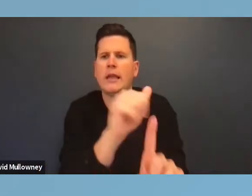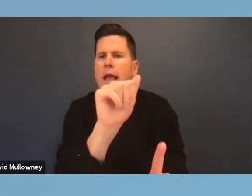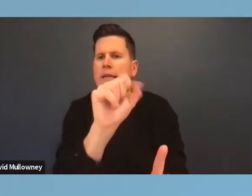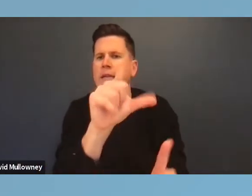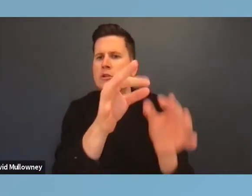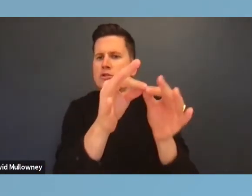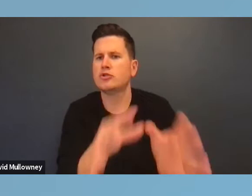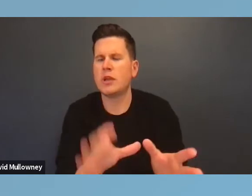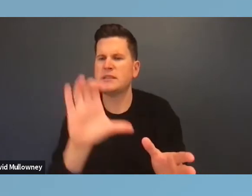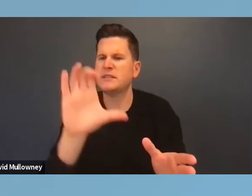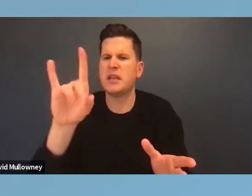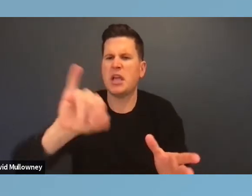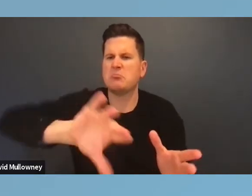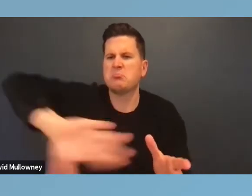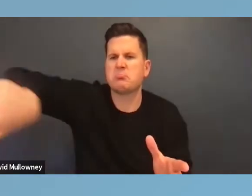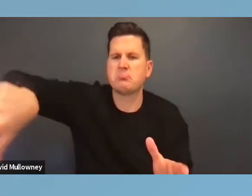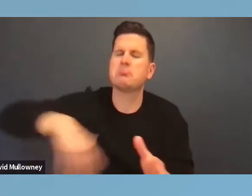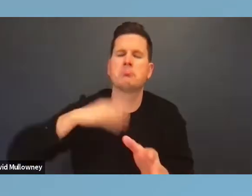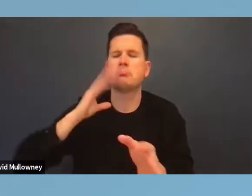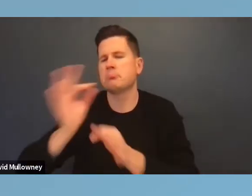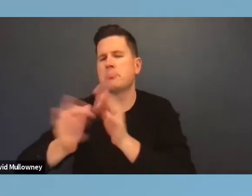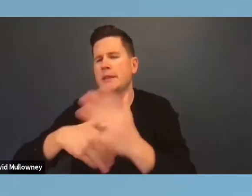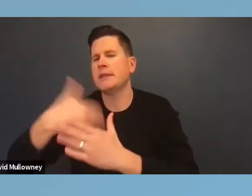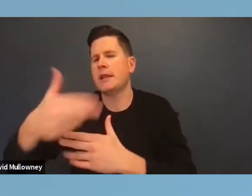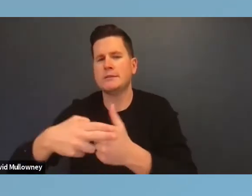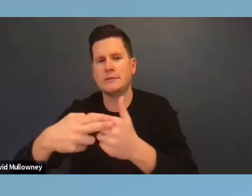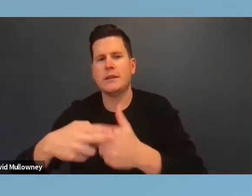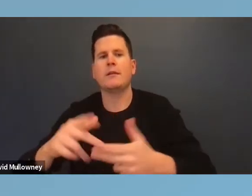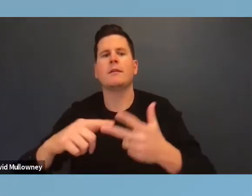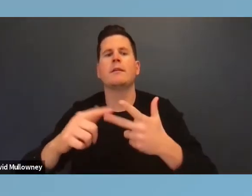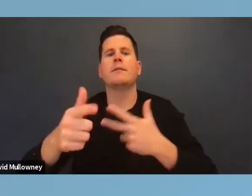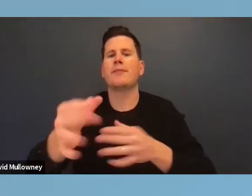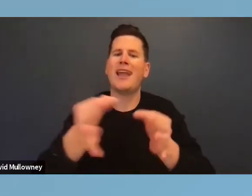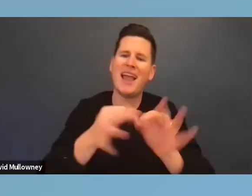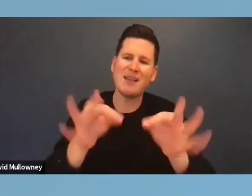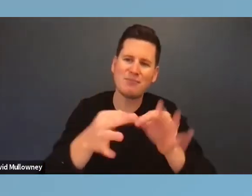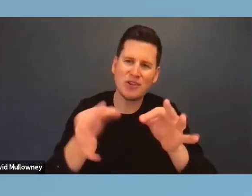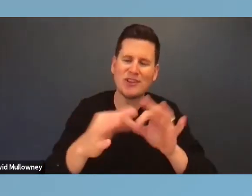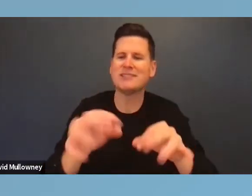you could not just use an ASL interpreter without the CDI.